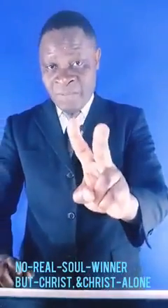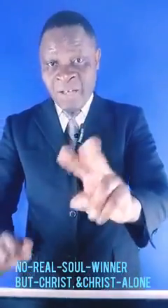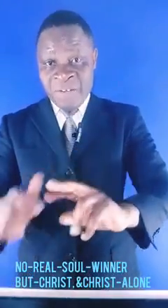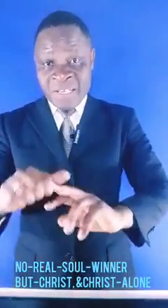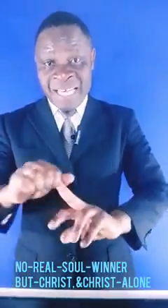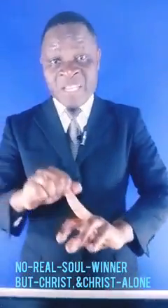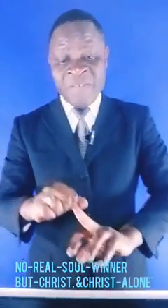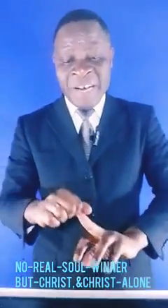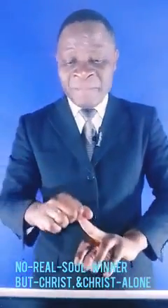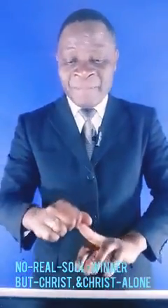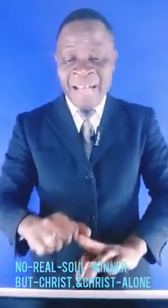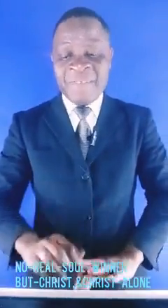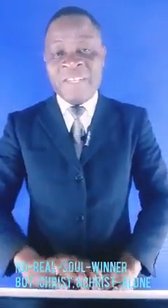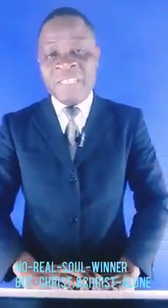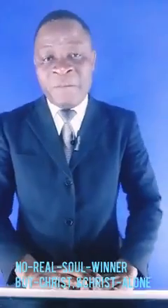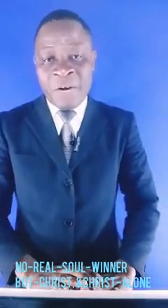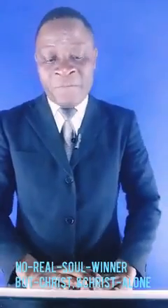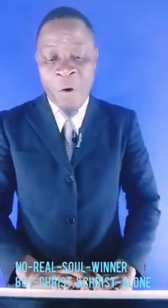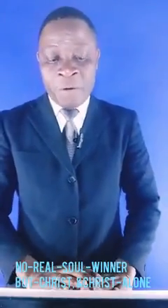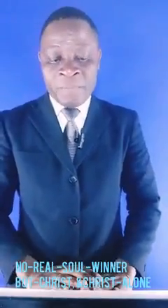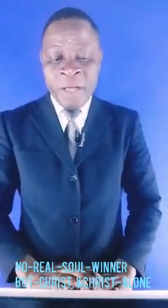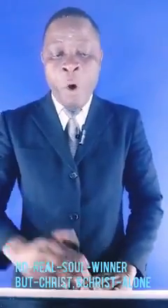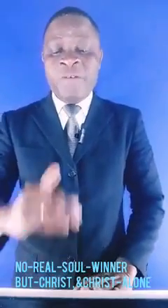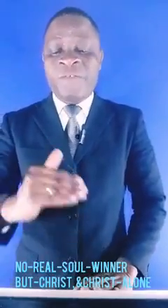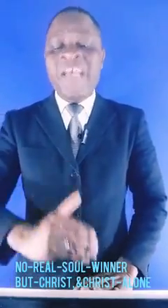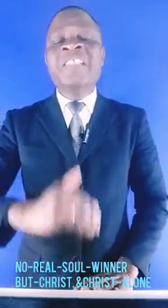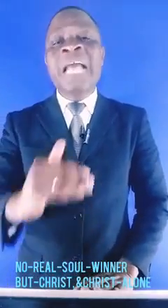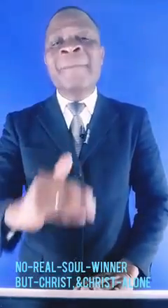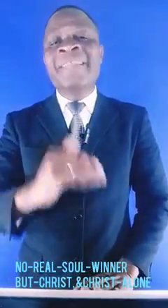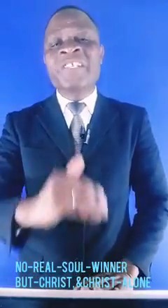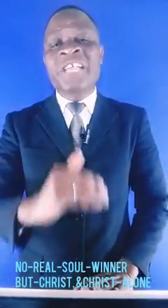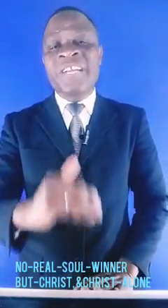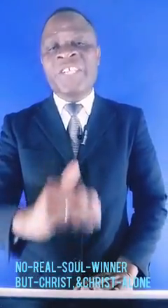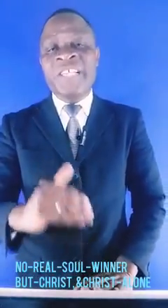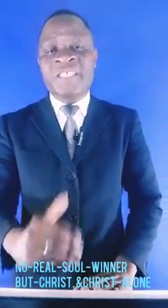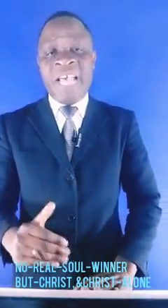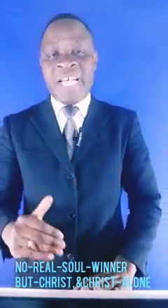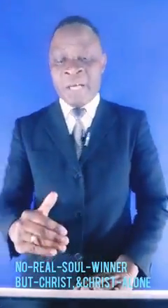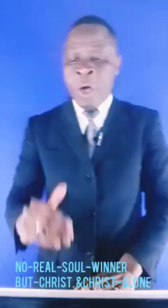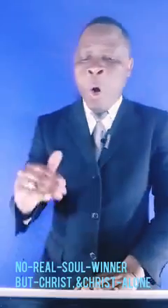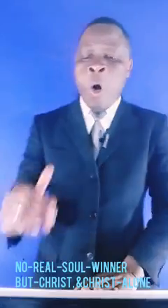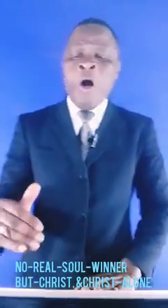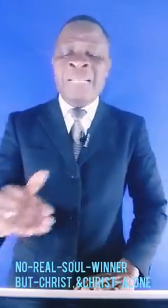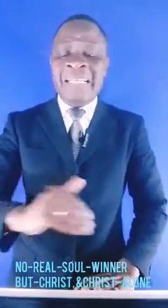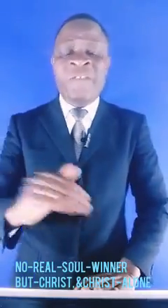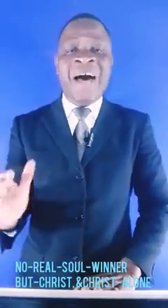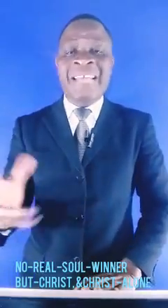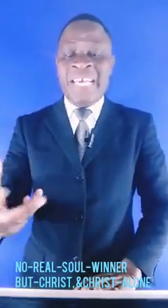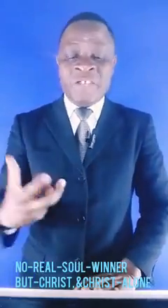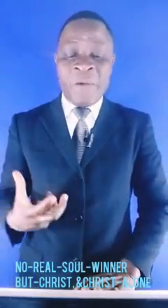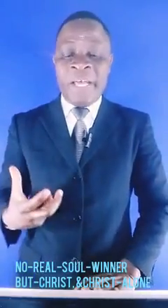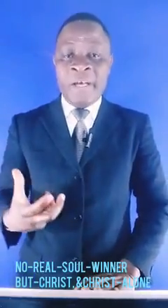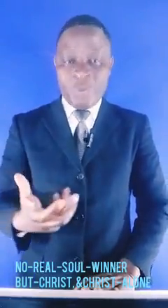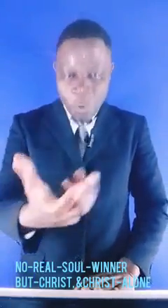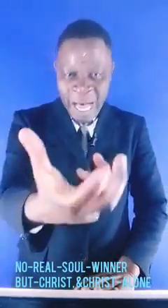Verse 37 and verse number 44. On verse number 37, Jesus said, all that the Father gives me will come